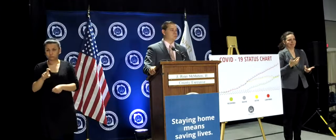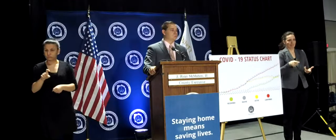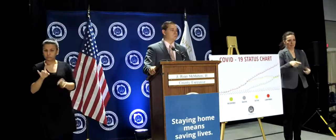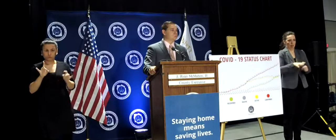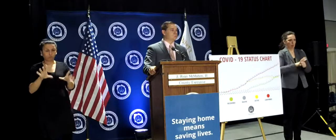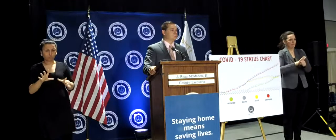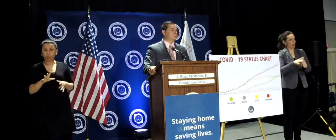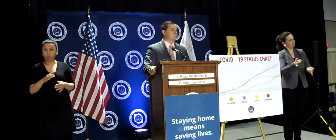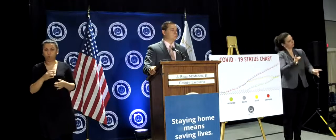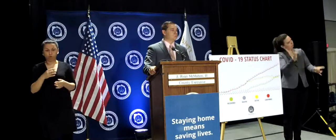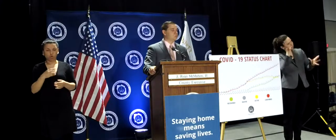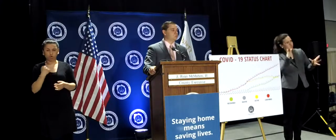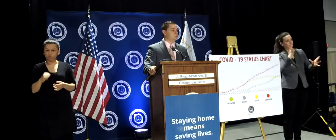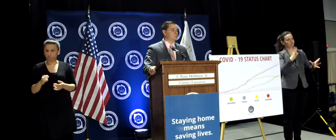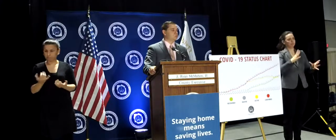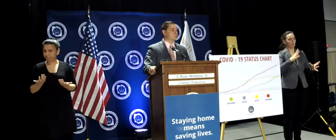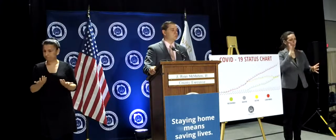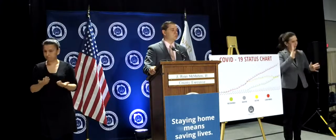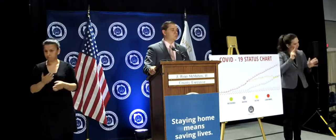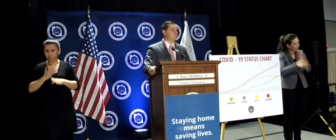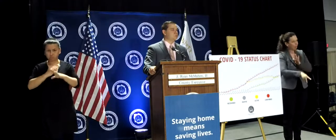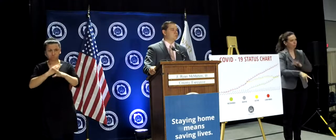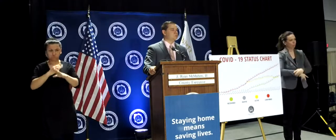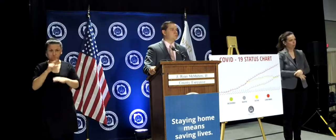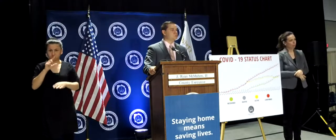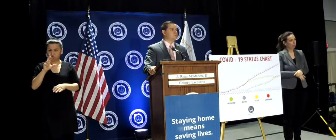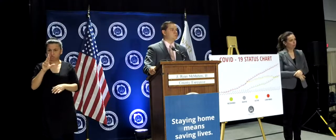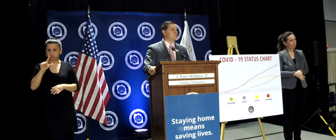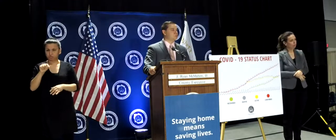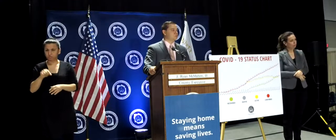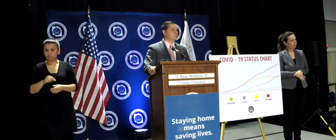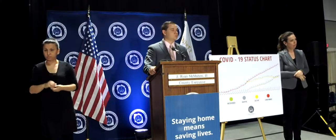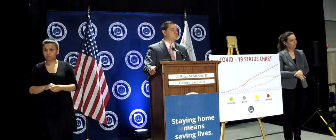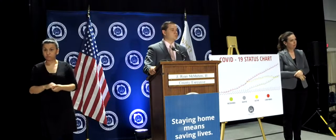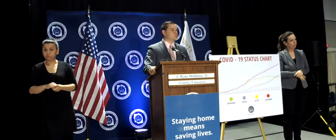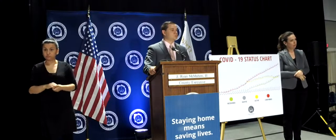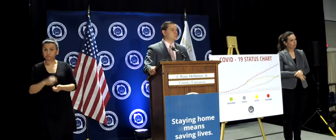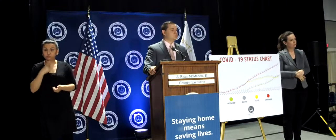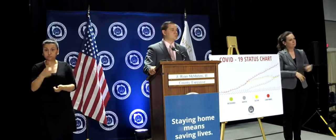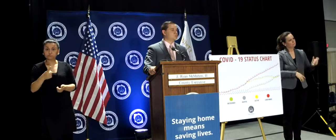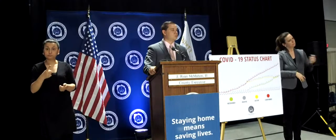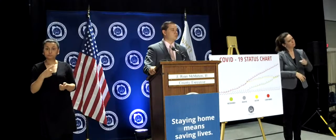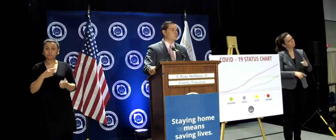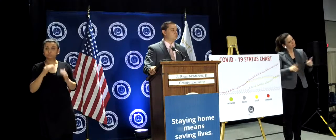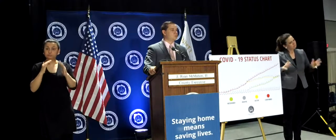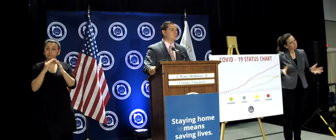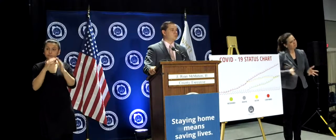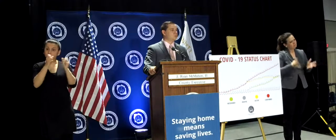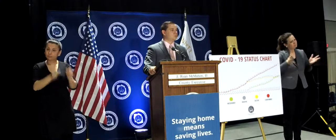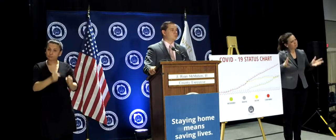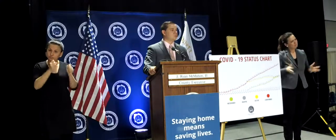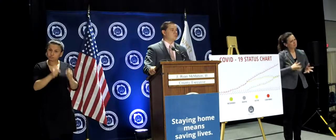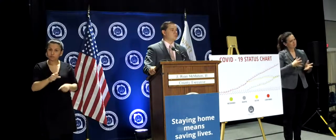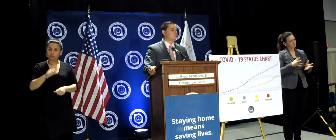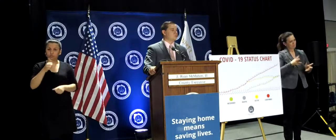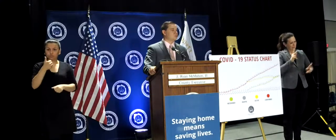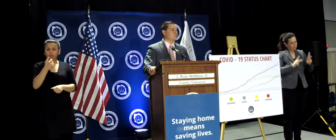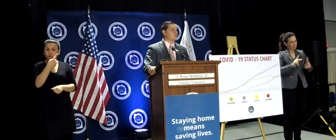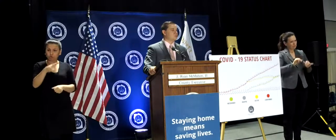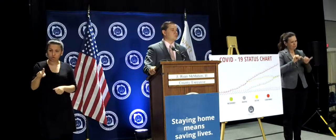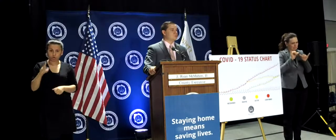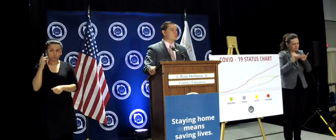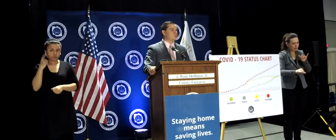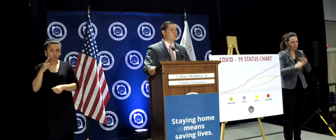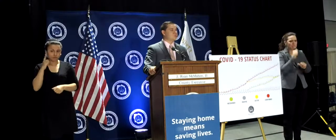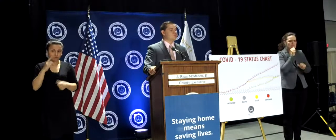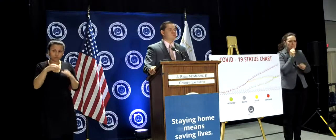You urge people to keep the faith for 6 days on the voluntary shelter in place. What do you envision happening